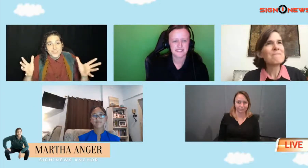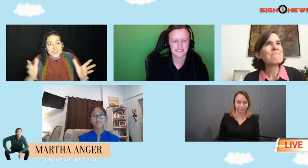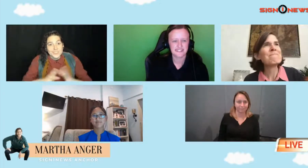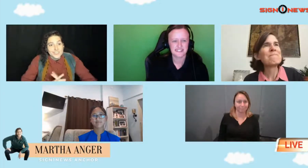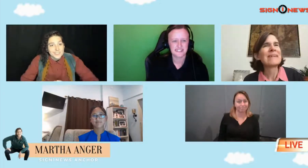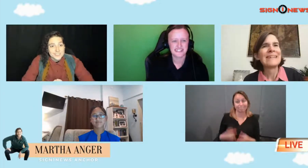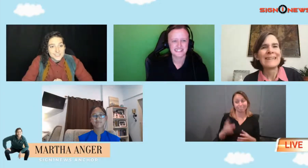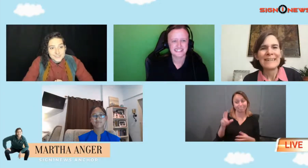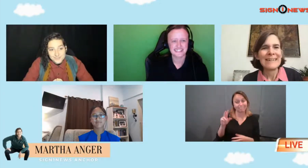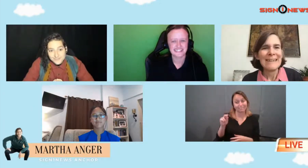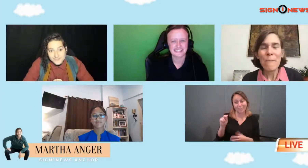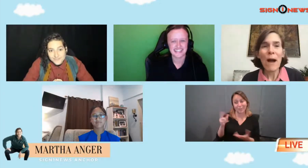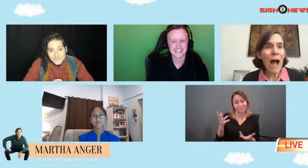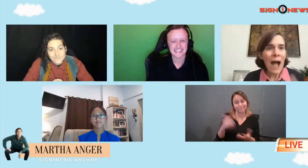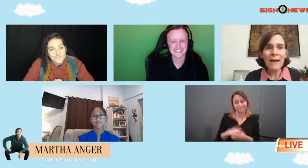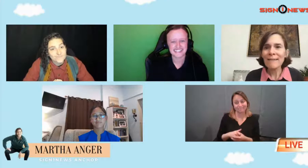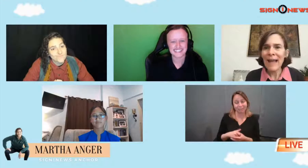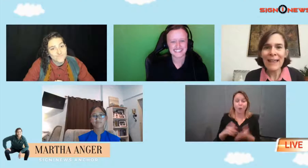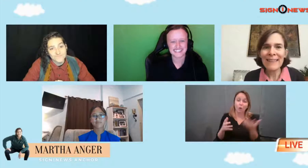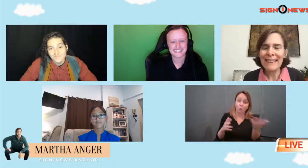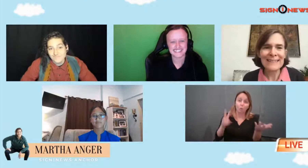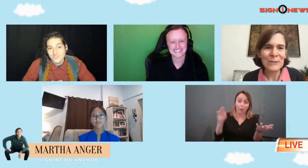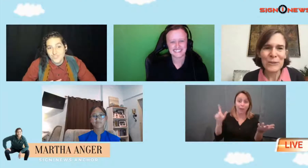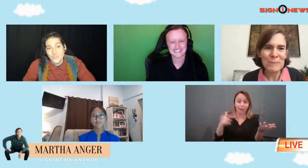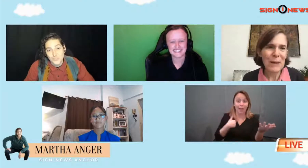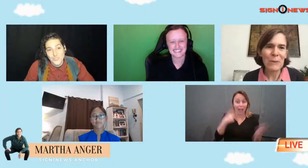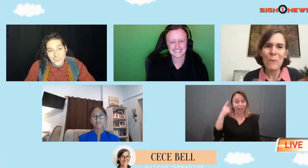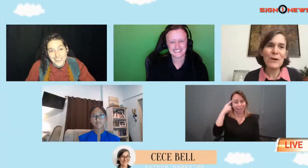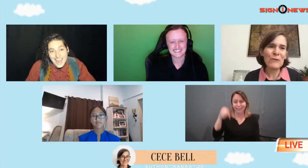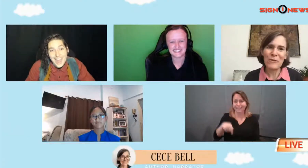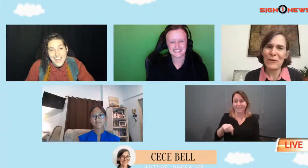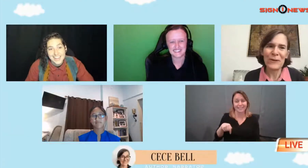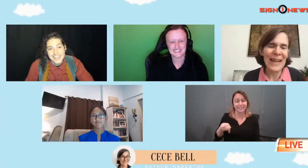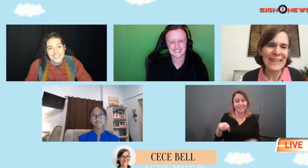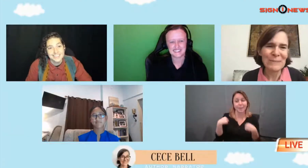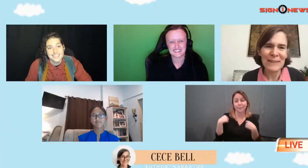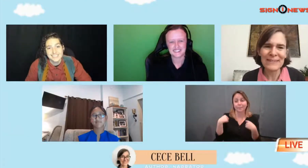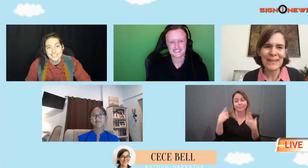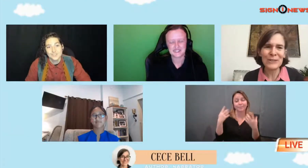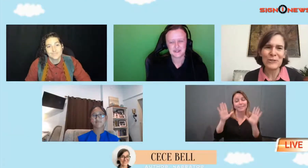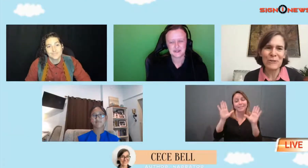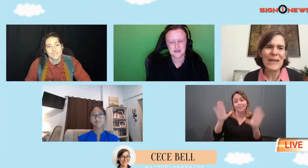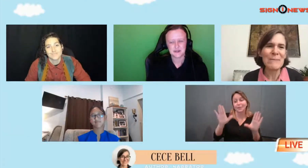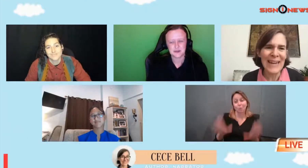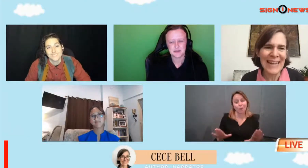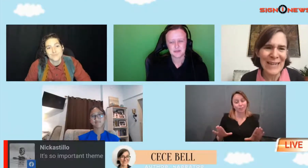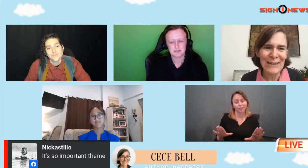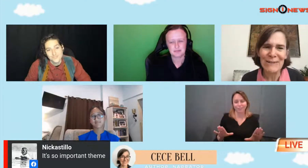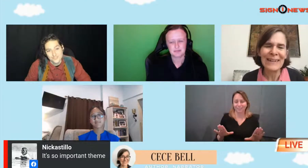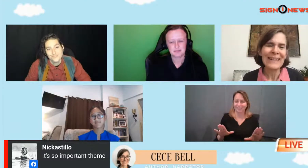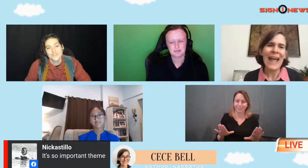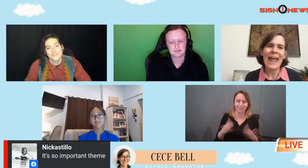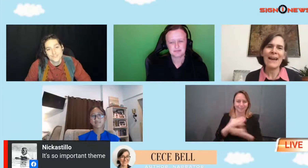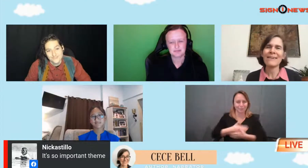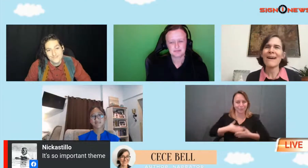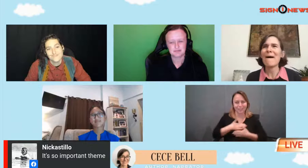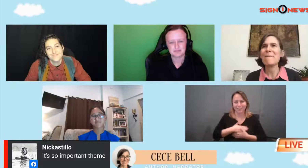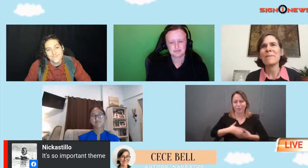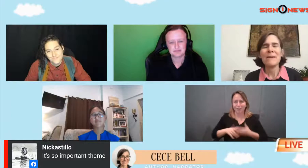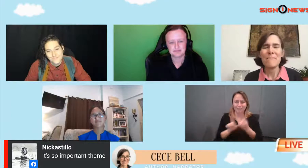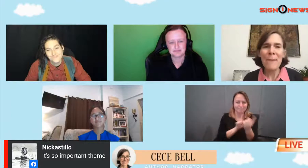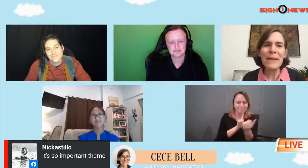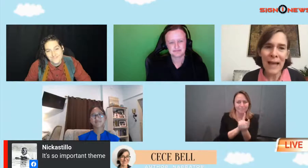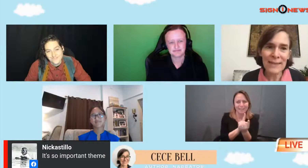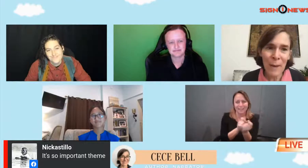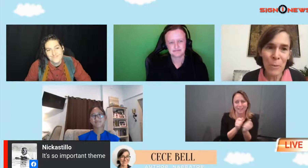No? Stephanie? Well, I think this has just been wonderful, and it's been such a treat meeting you.